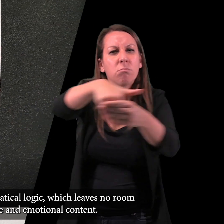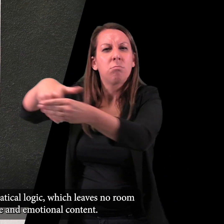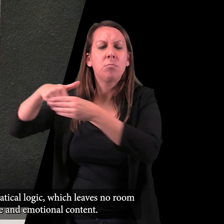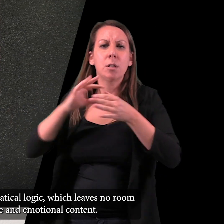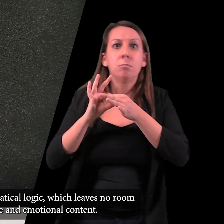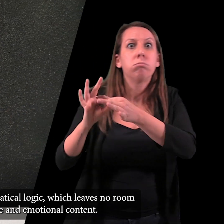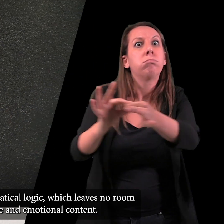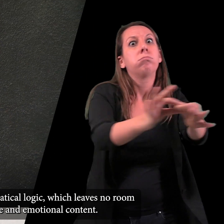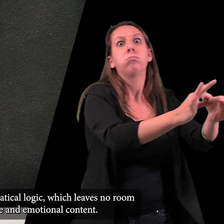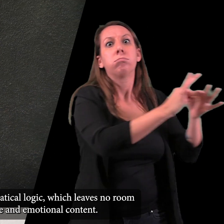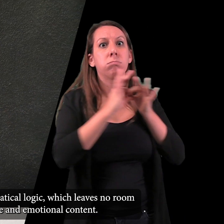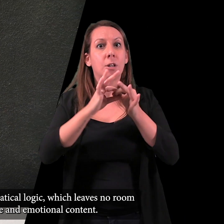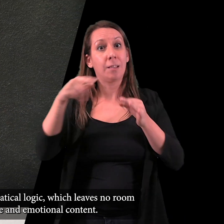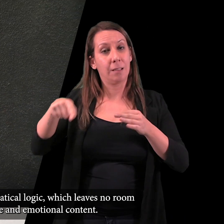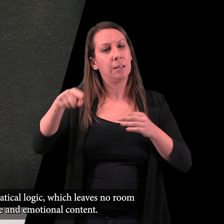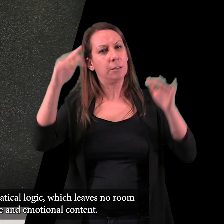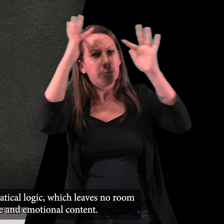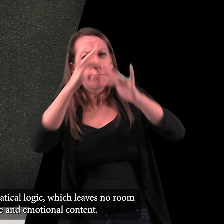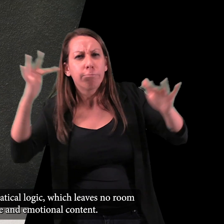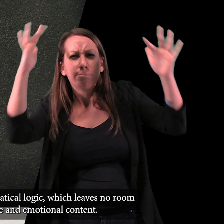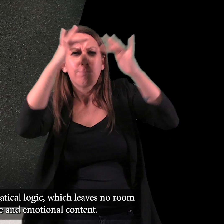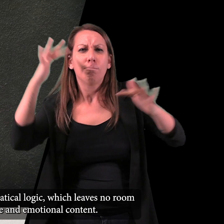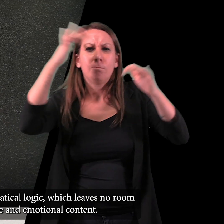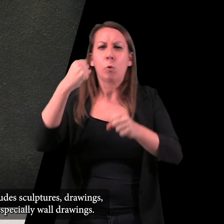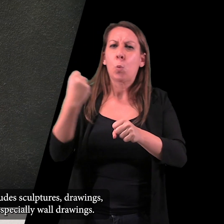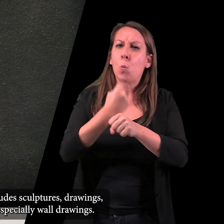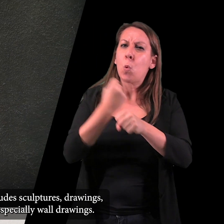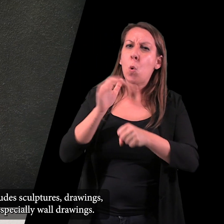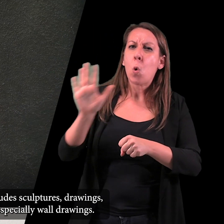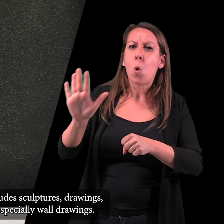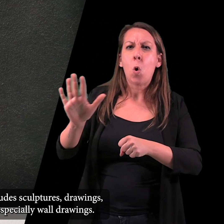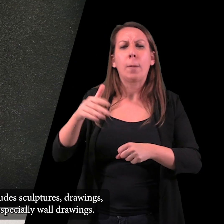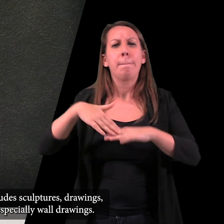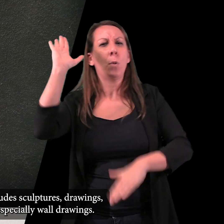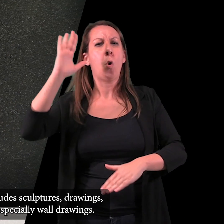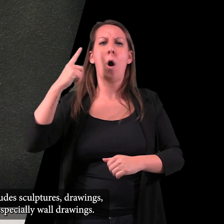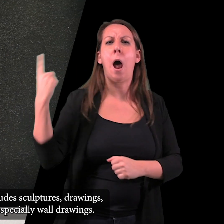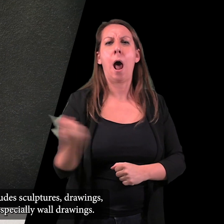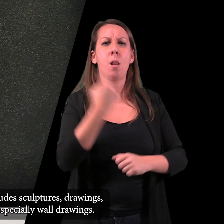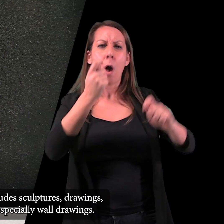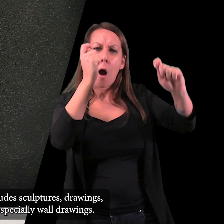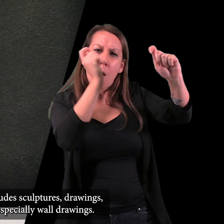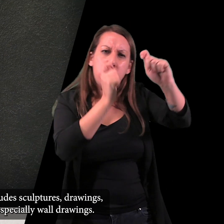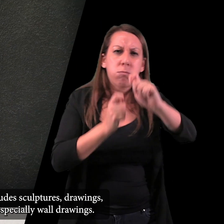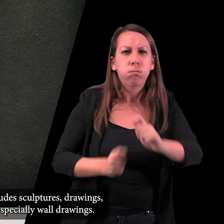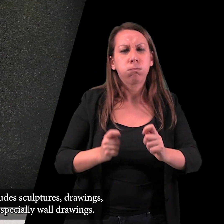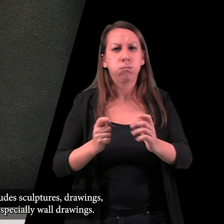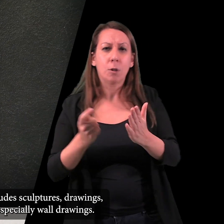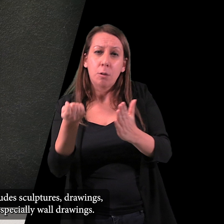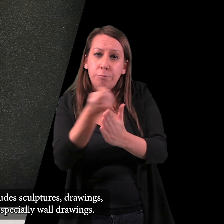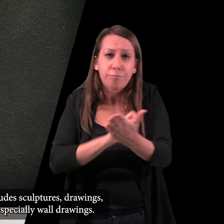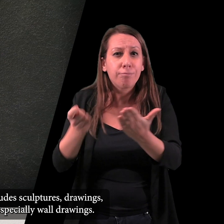according to an almost mathematical logic which leaves no room for subjective